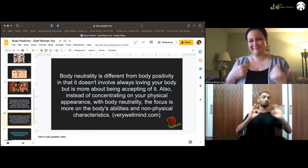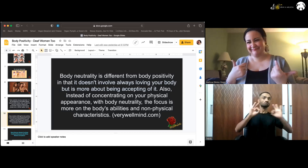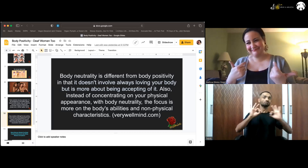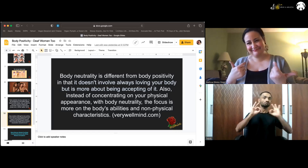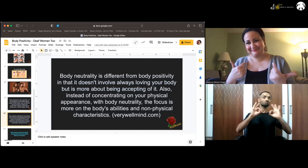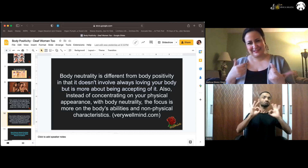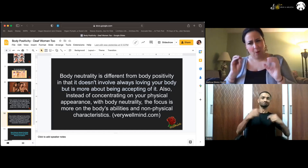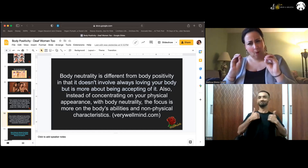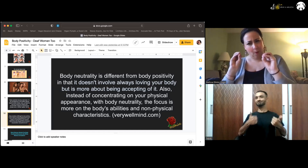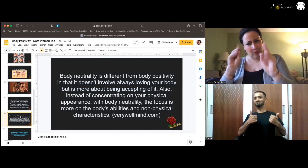toxic positivity,